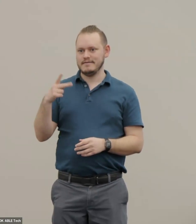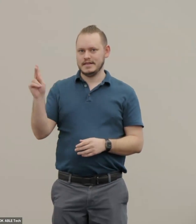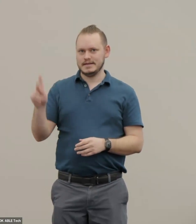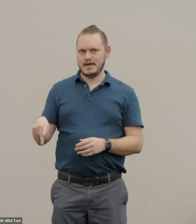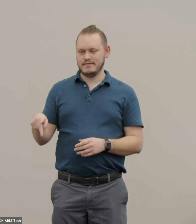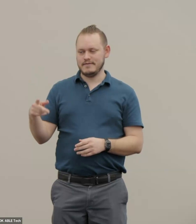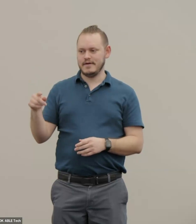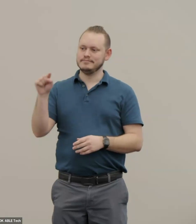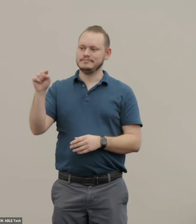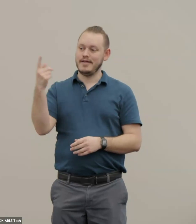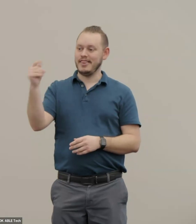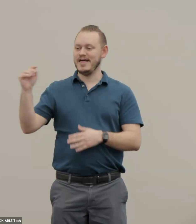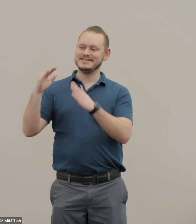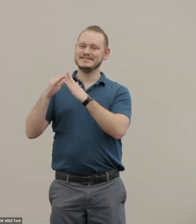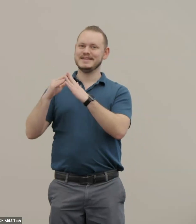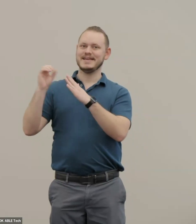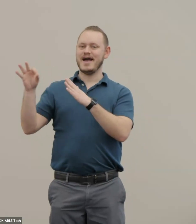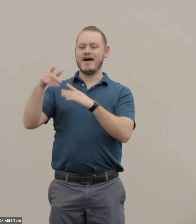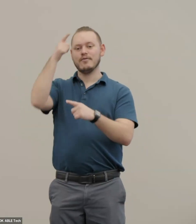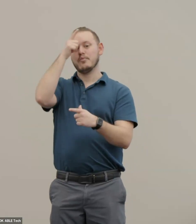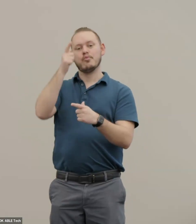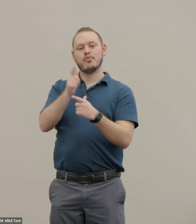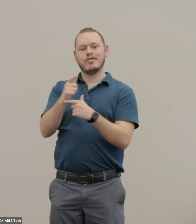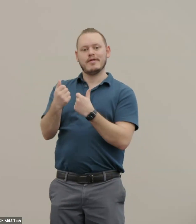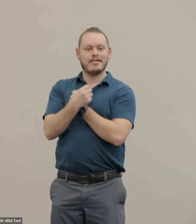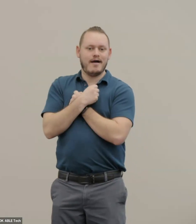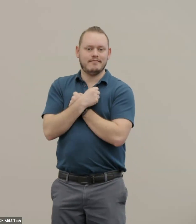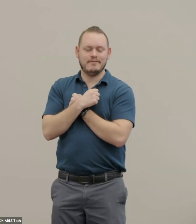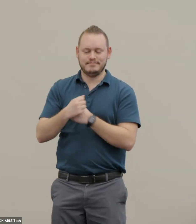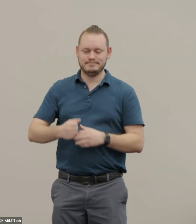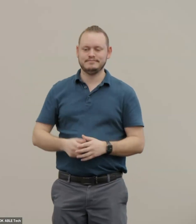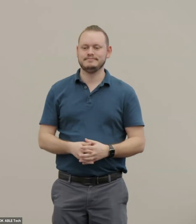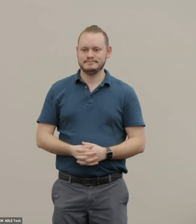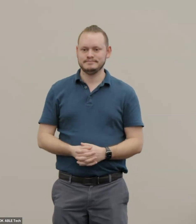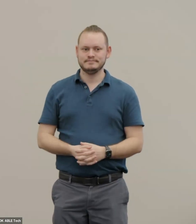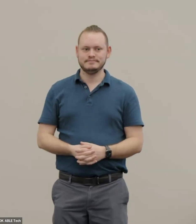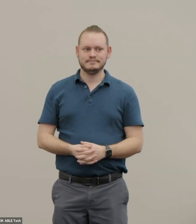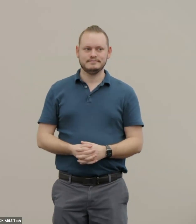the city of brotherly love.